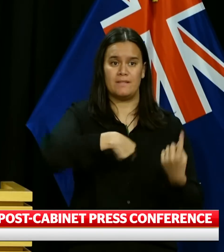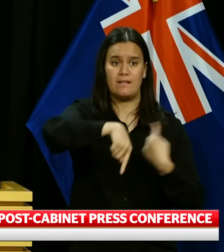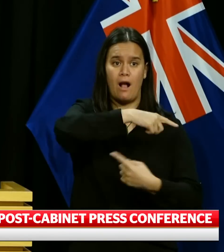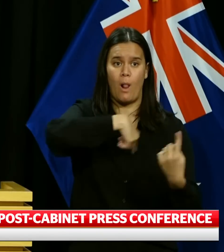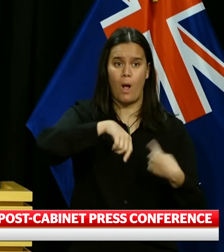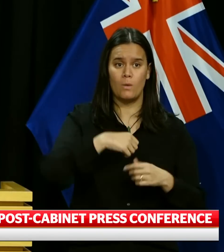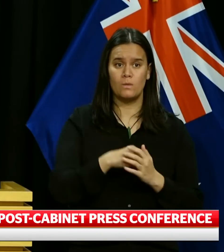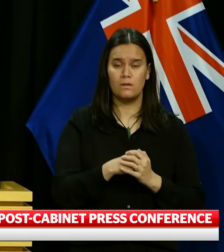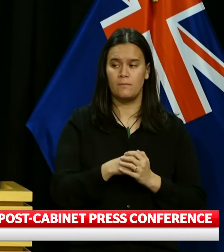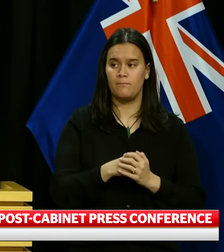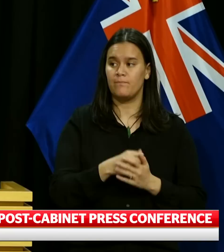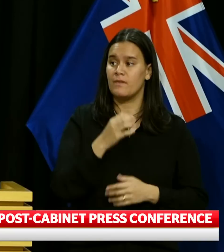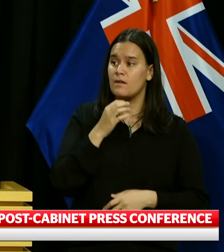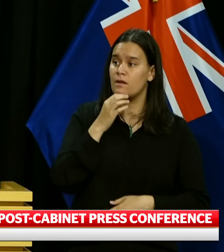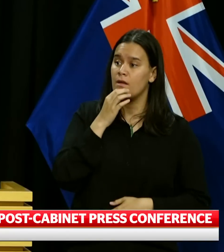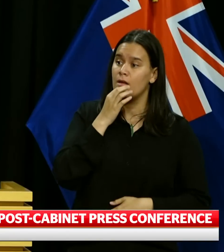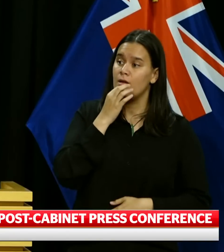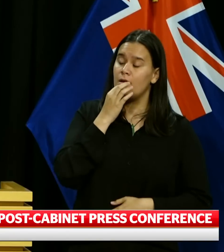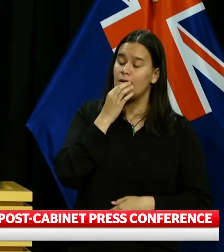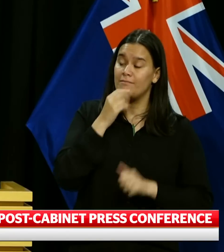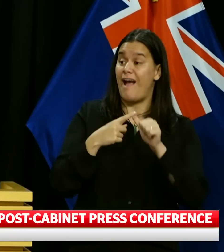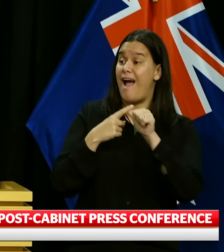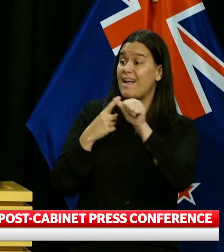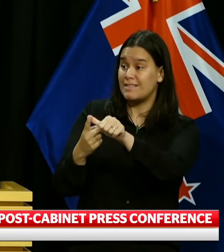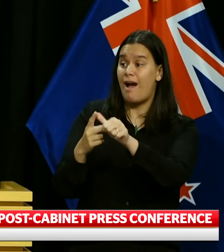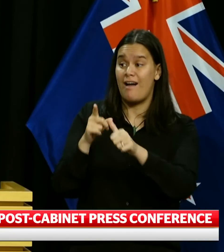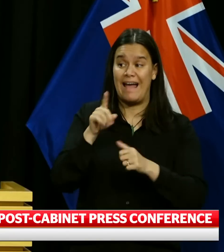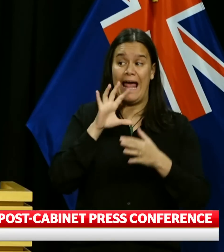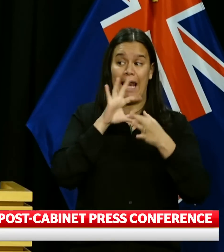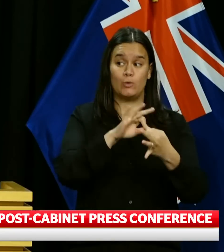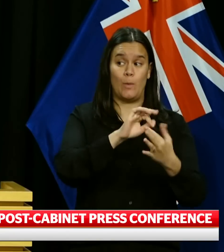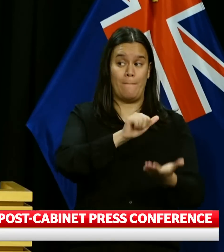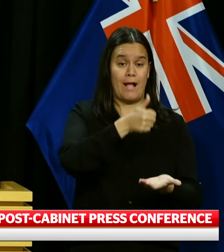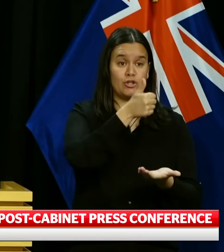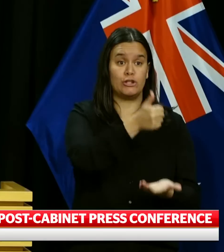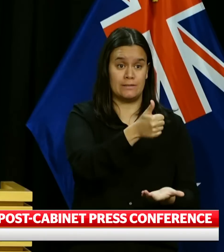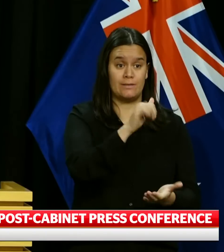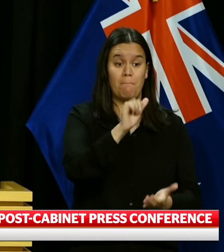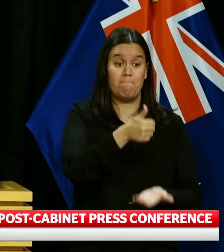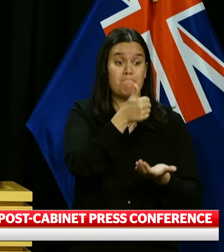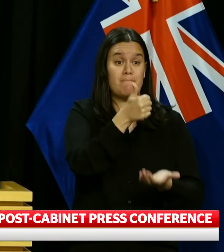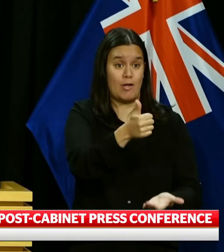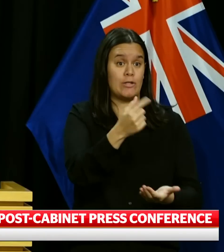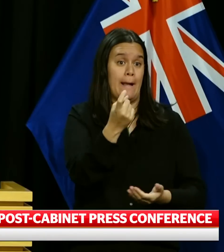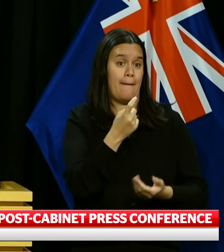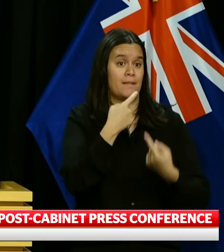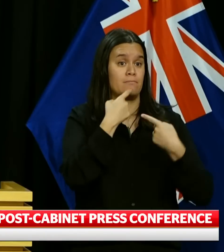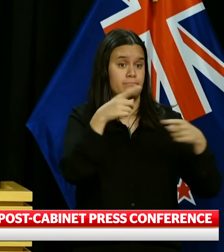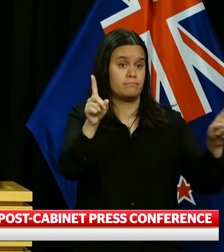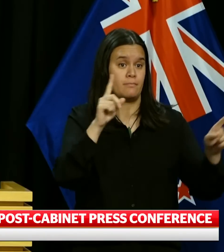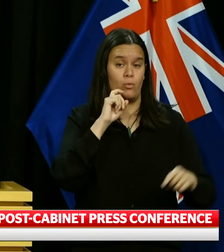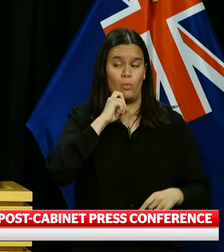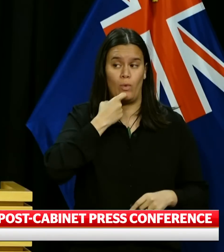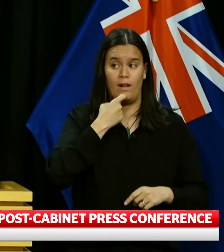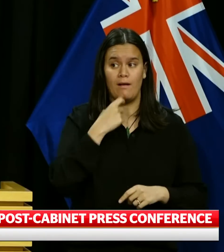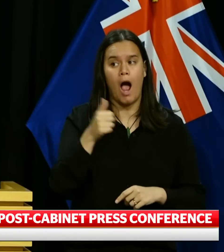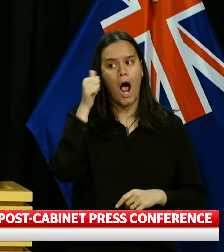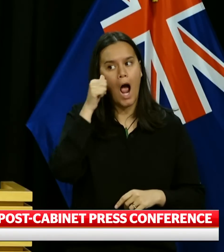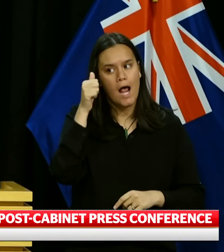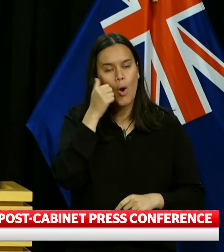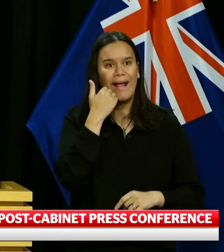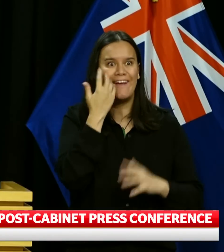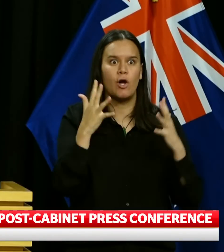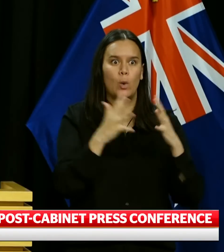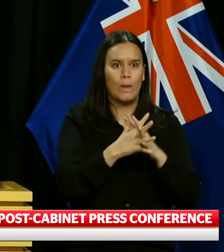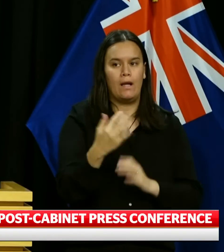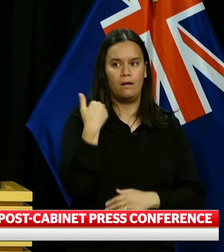those conversations are integral to the budget process, which is underway at the moment. And much as I know, I'll probably get questions about this every